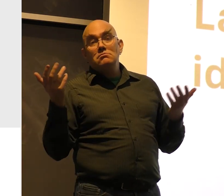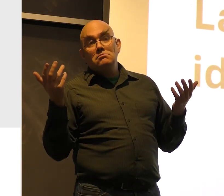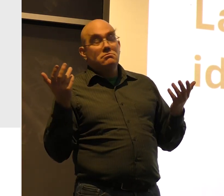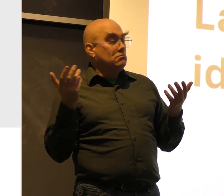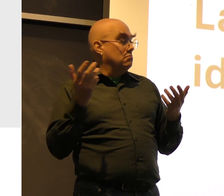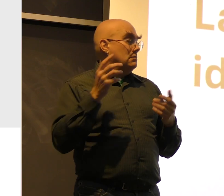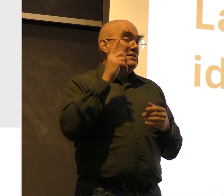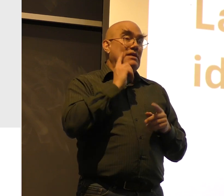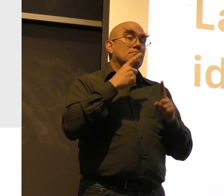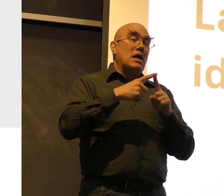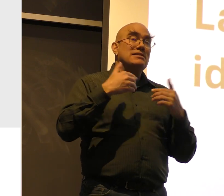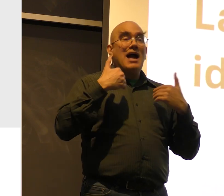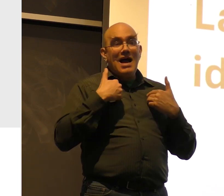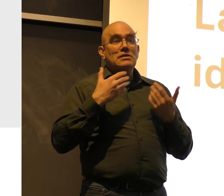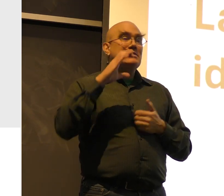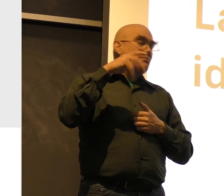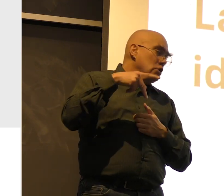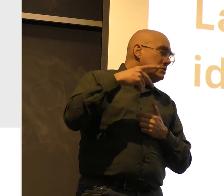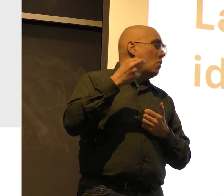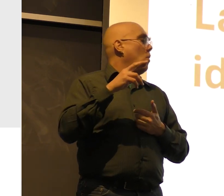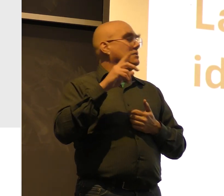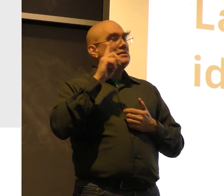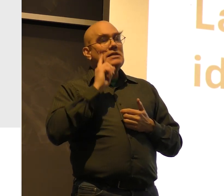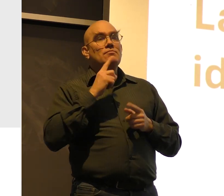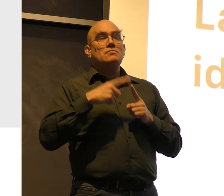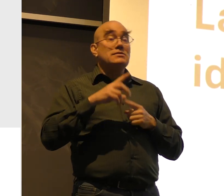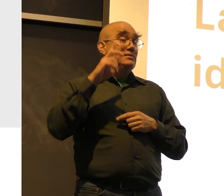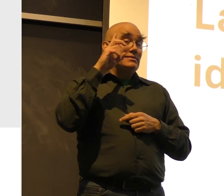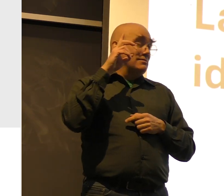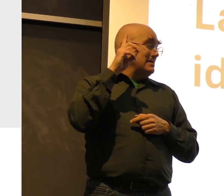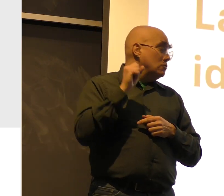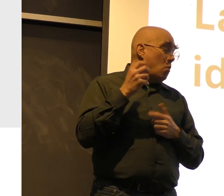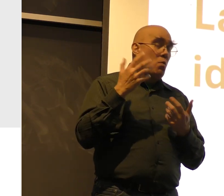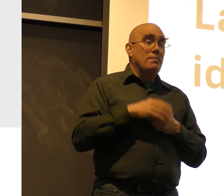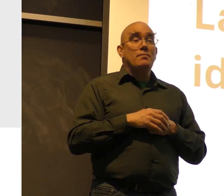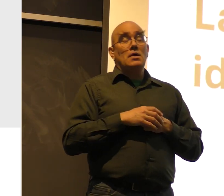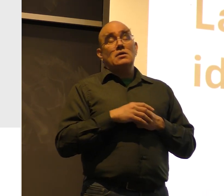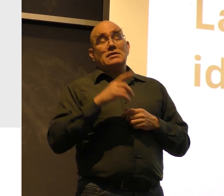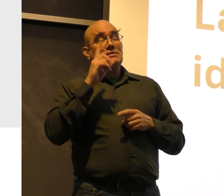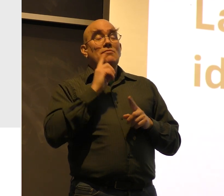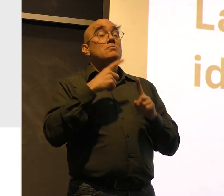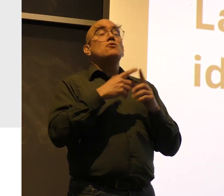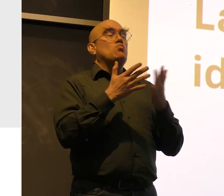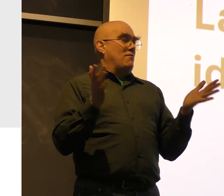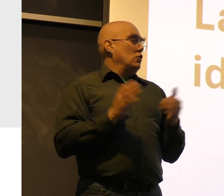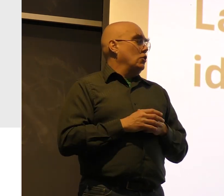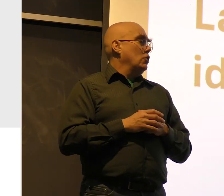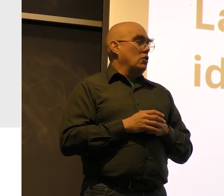other physical disability, deaf plus having CP, or deaf plus disabled, or deaf plus whatever.